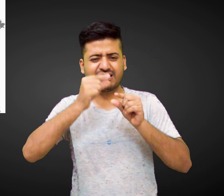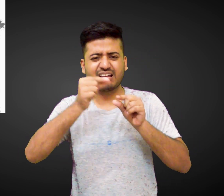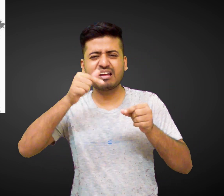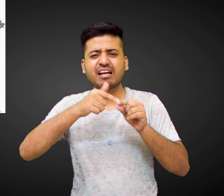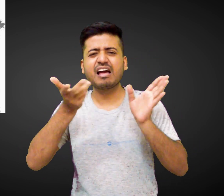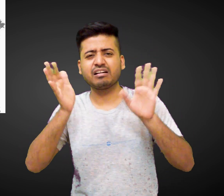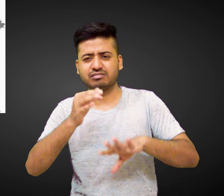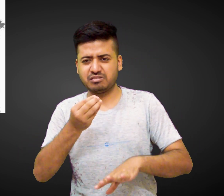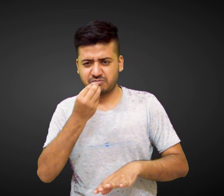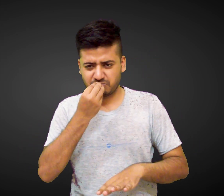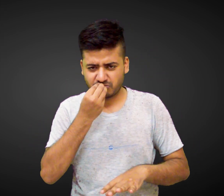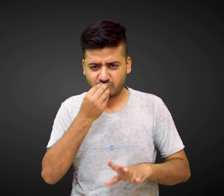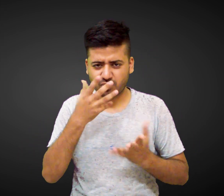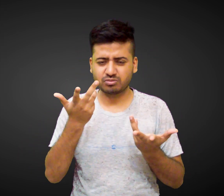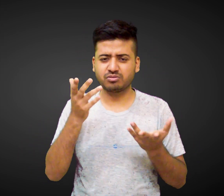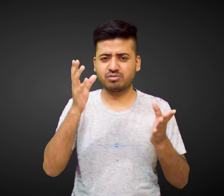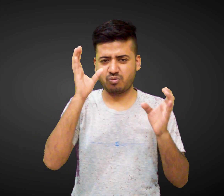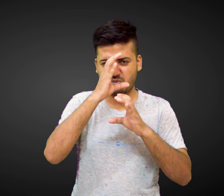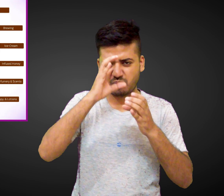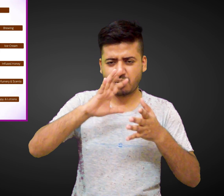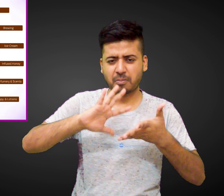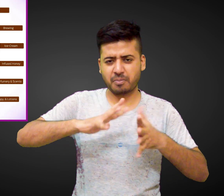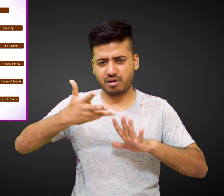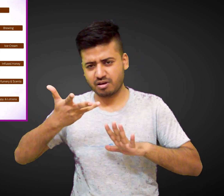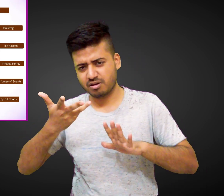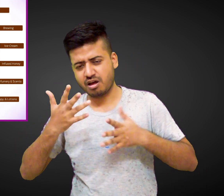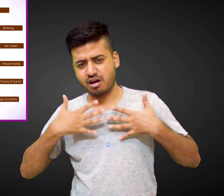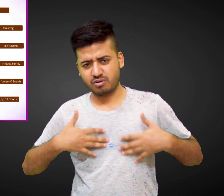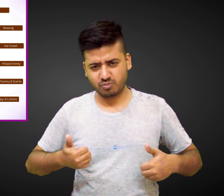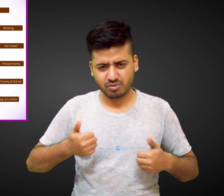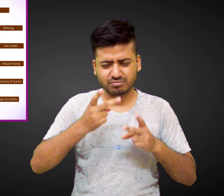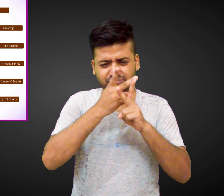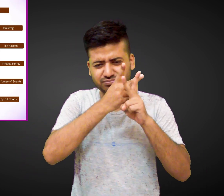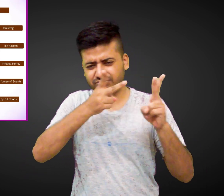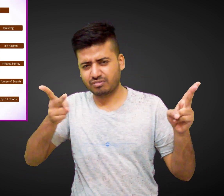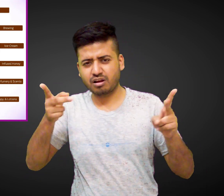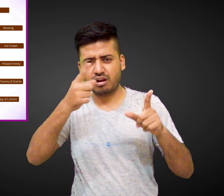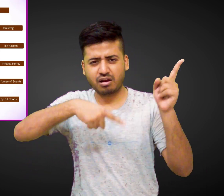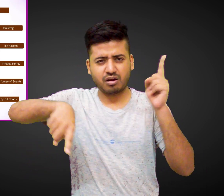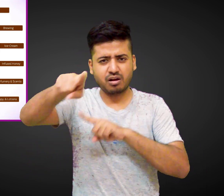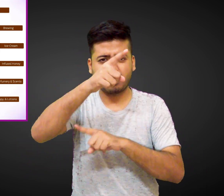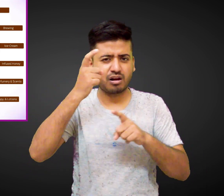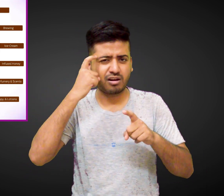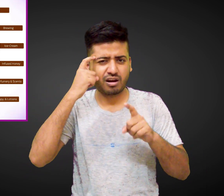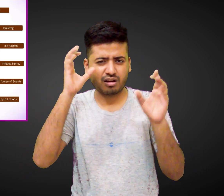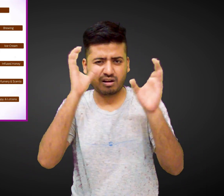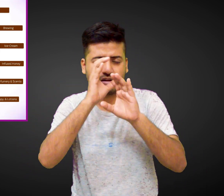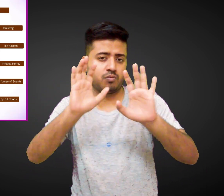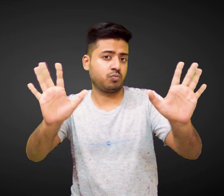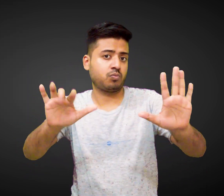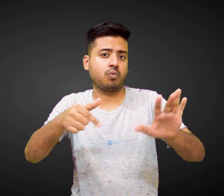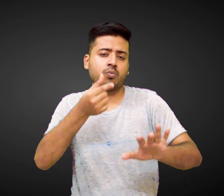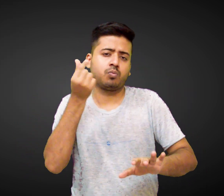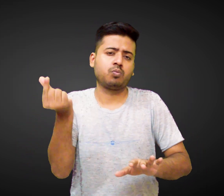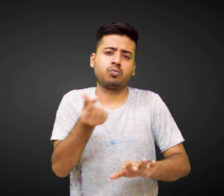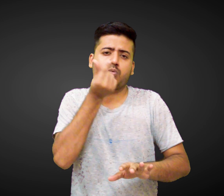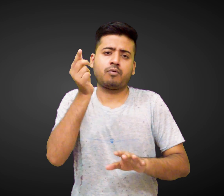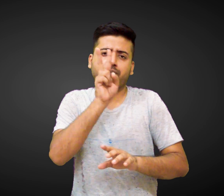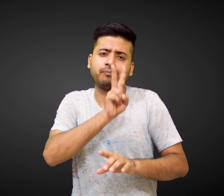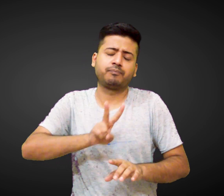Madagascar. Known for its rich, creamy flavor, Madagascar produces a significant portion of the world's vanilla.